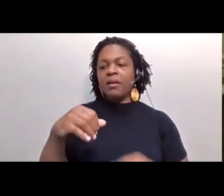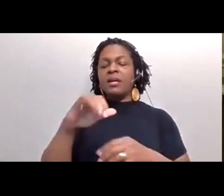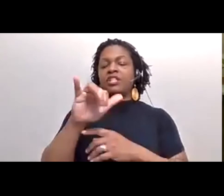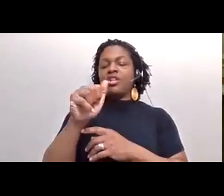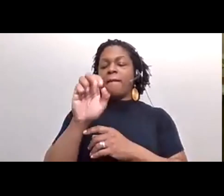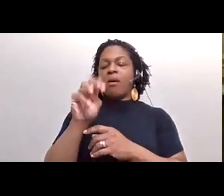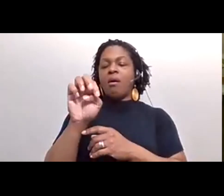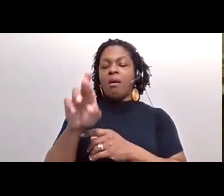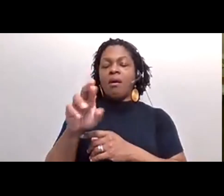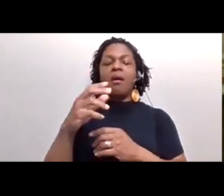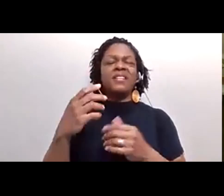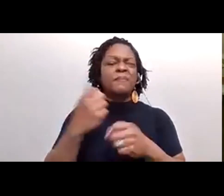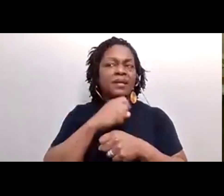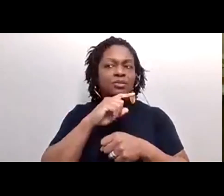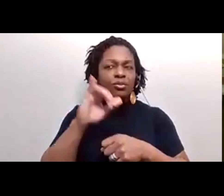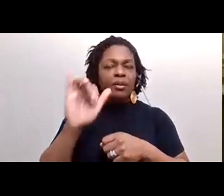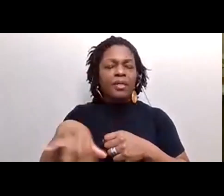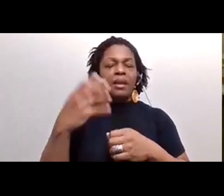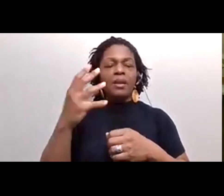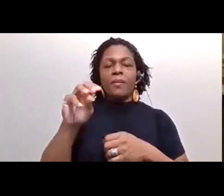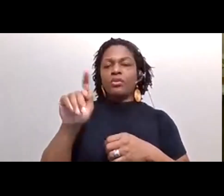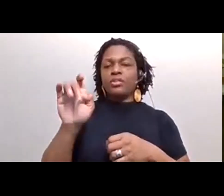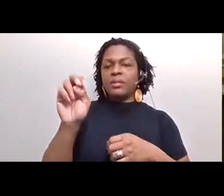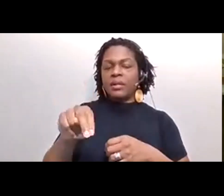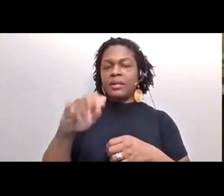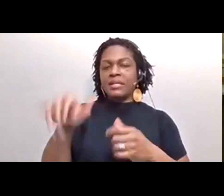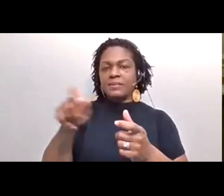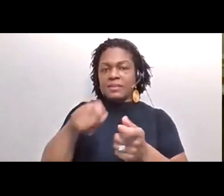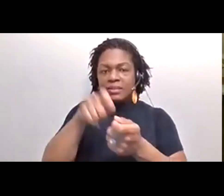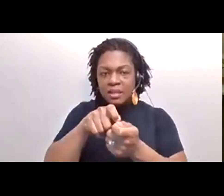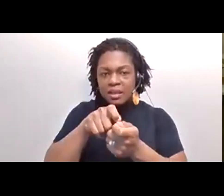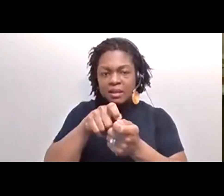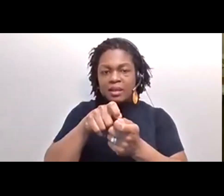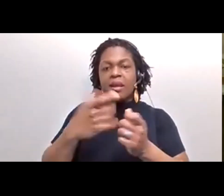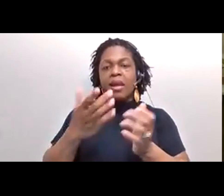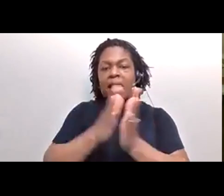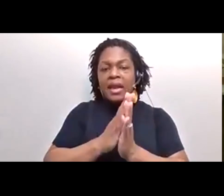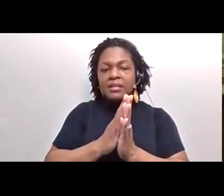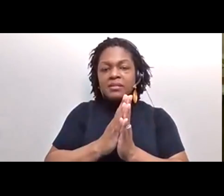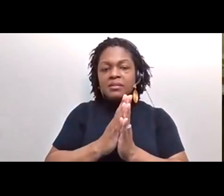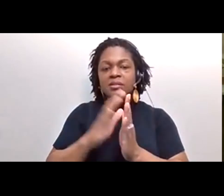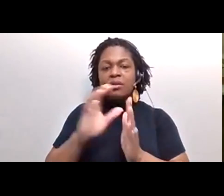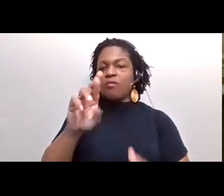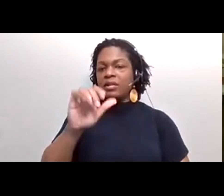lucid, I'm going to ask the originator to repeat